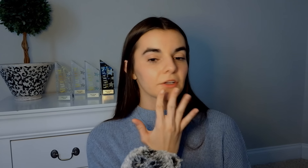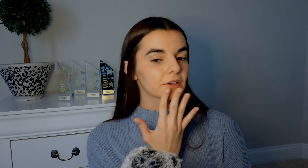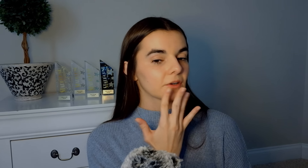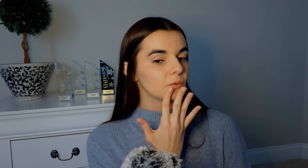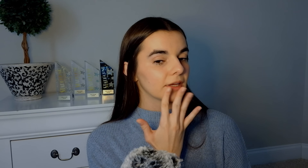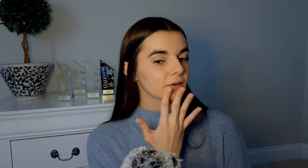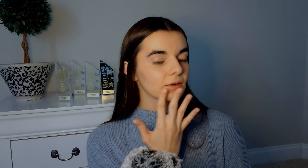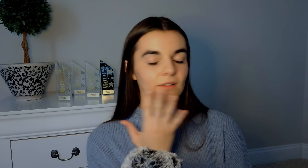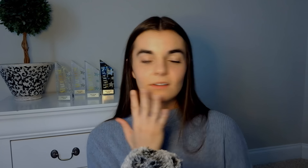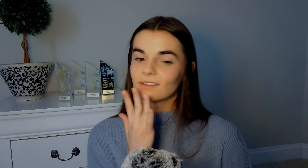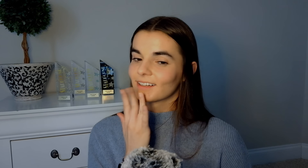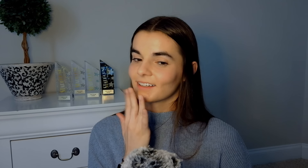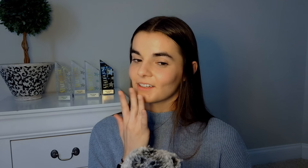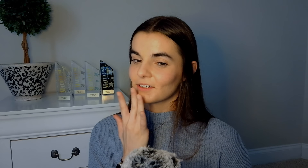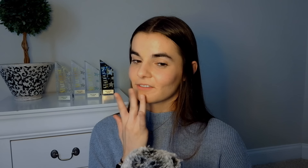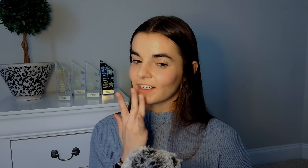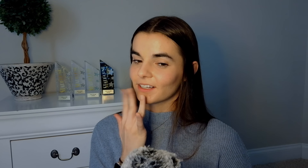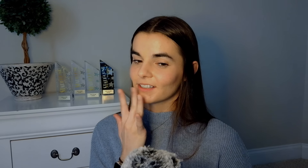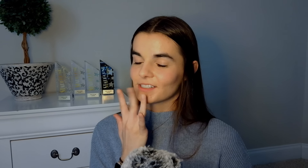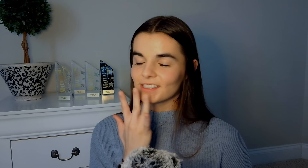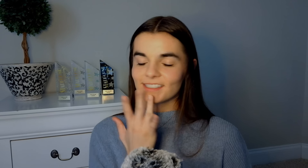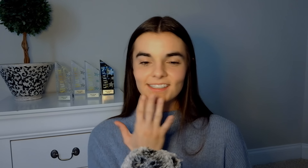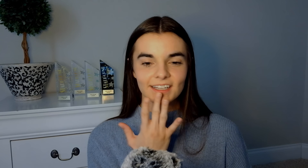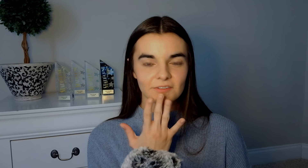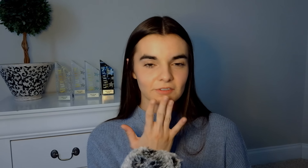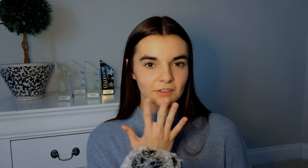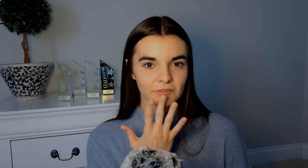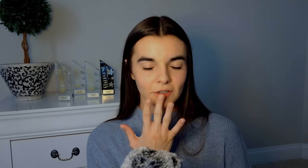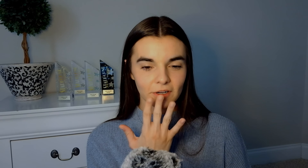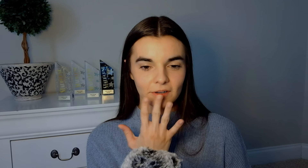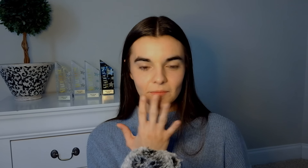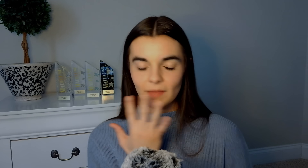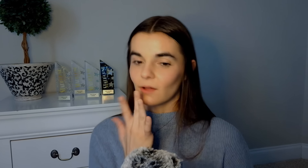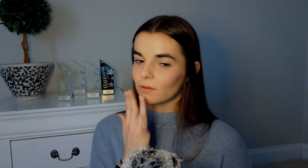gonna wiggle your fingers in front of your mouth.